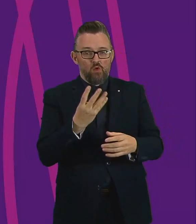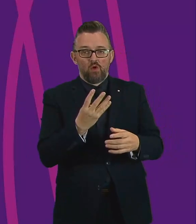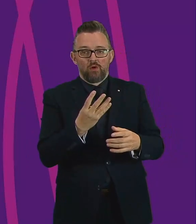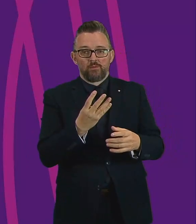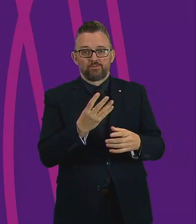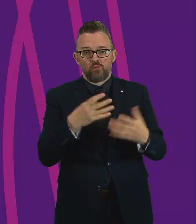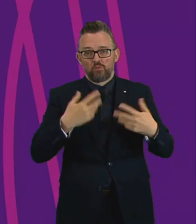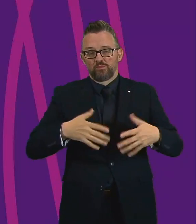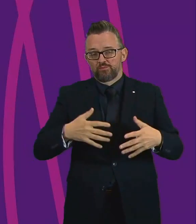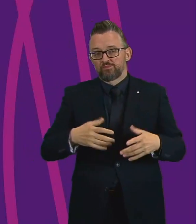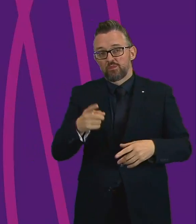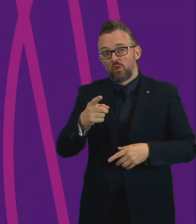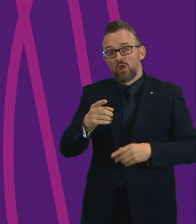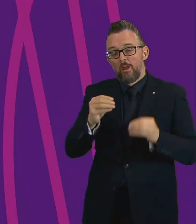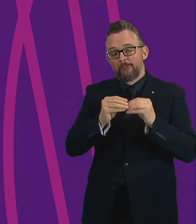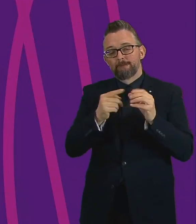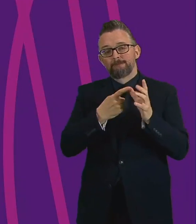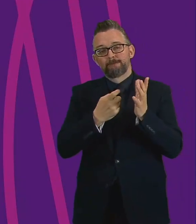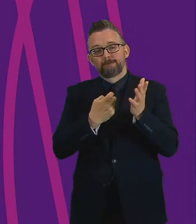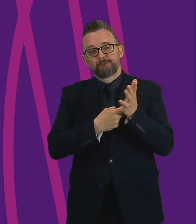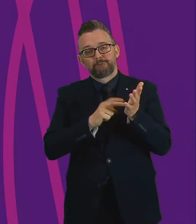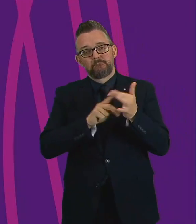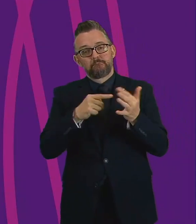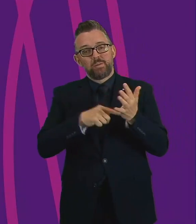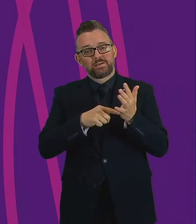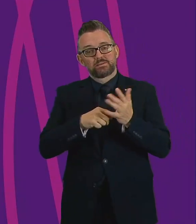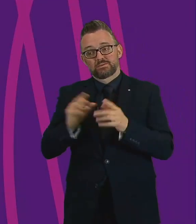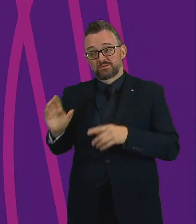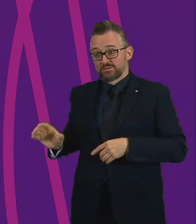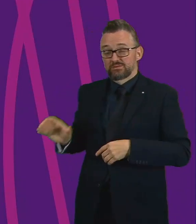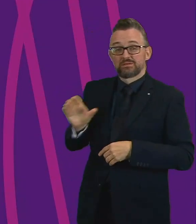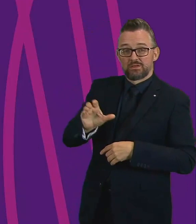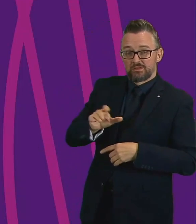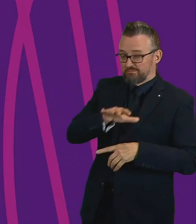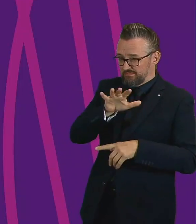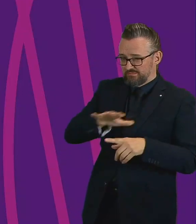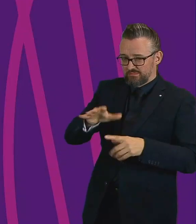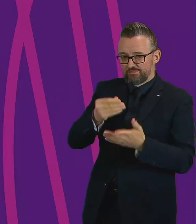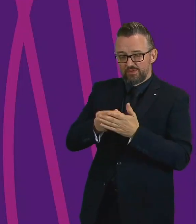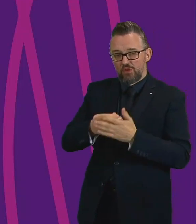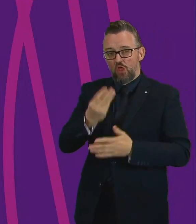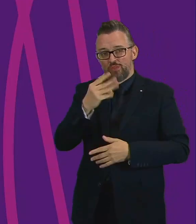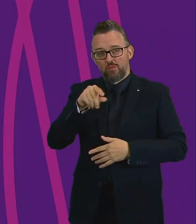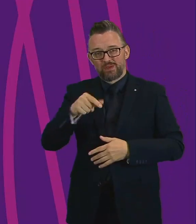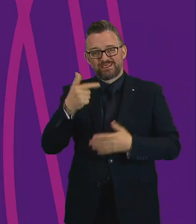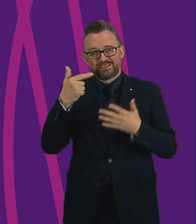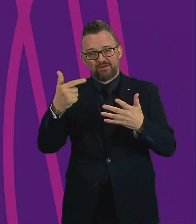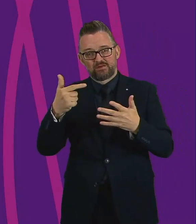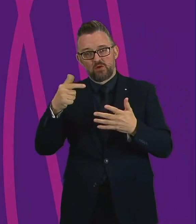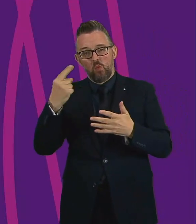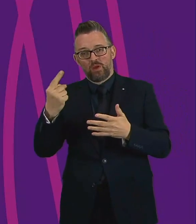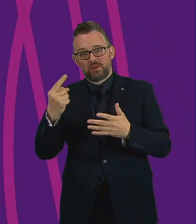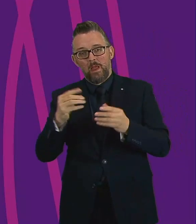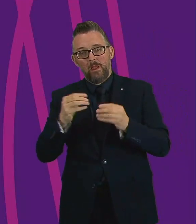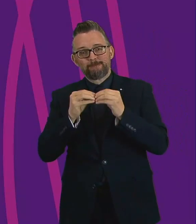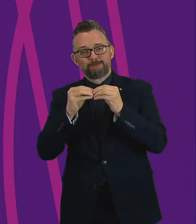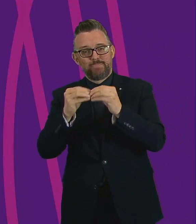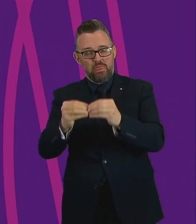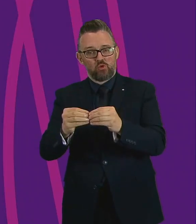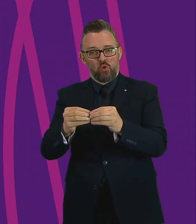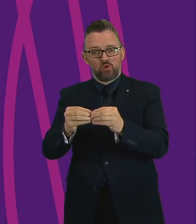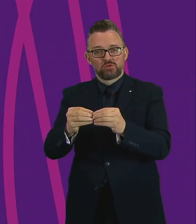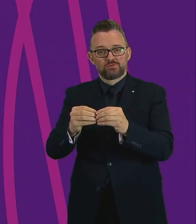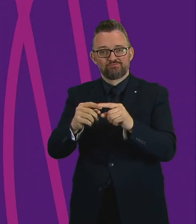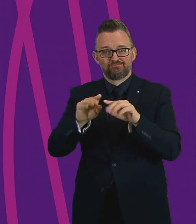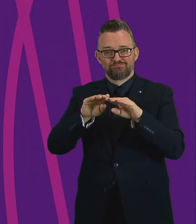the estimated Barnett consequentials notified by Treasury currently stand at £3.791 billion, and